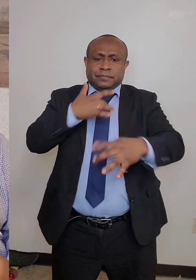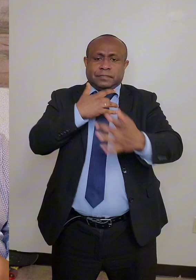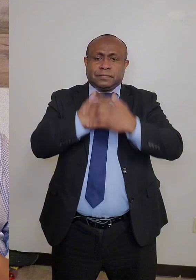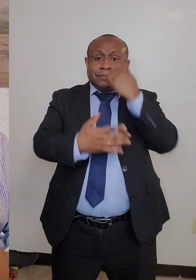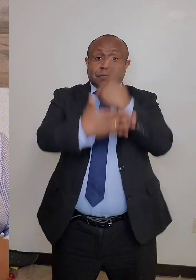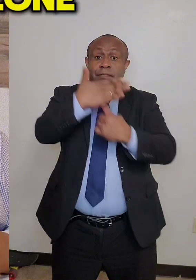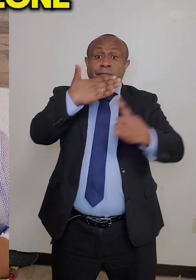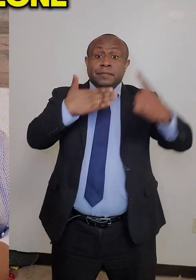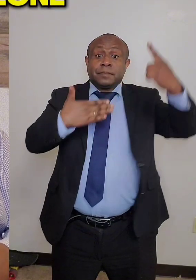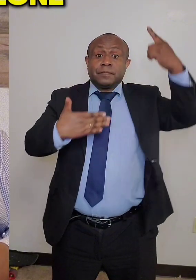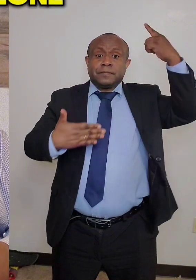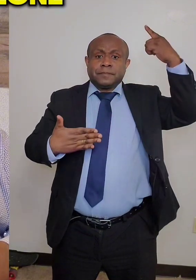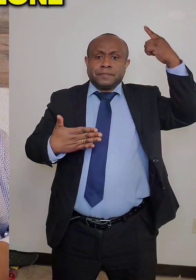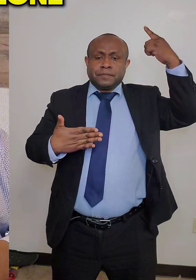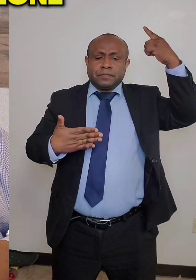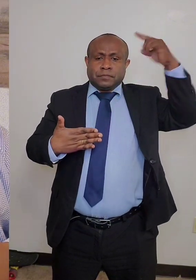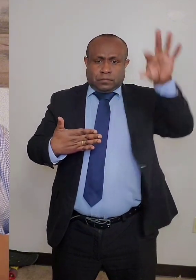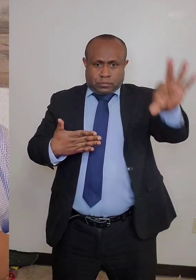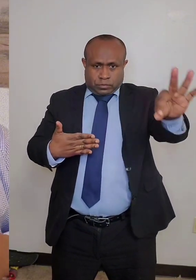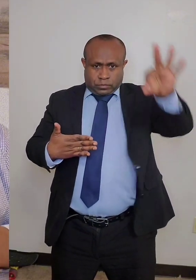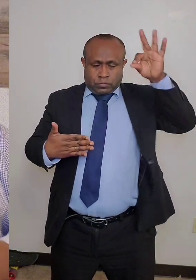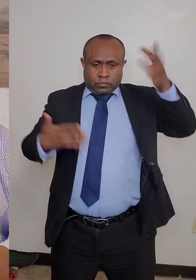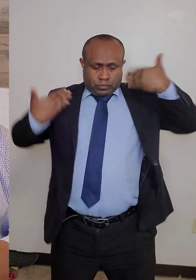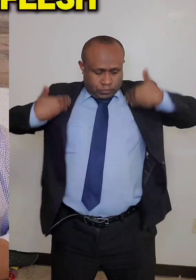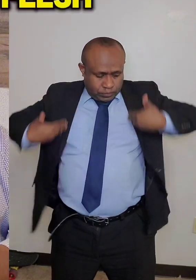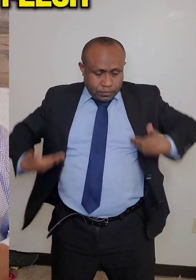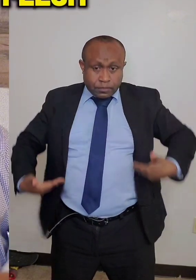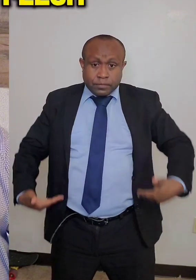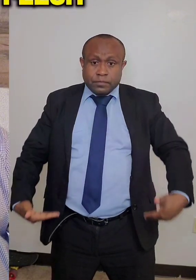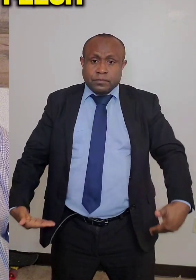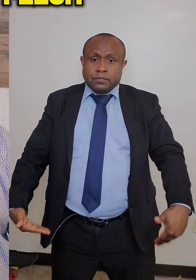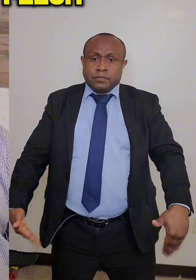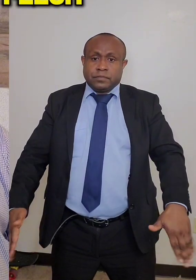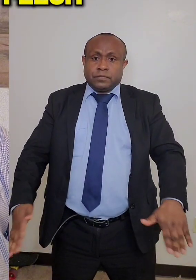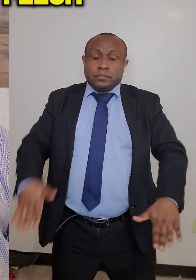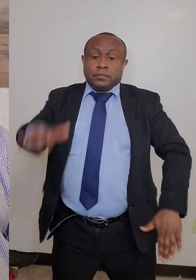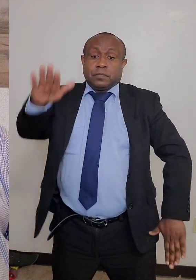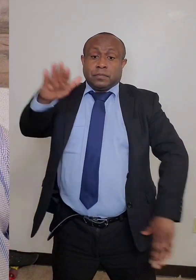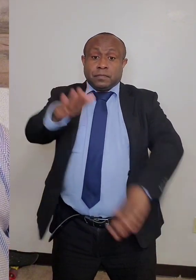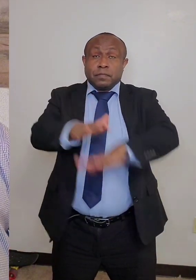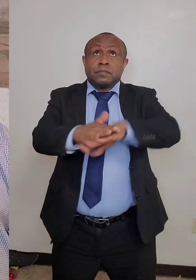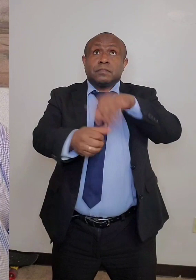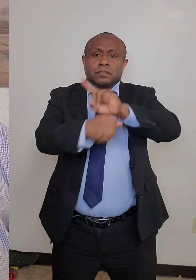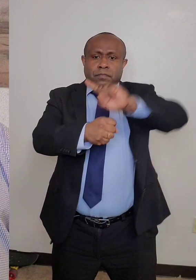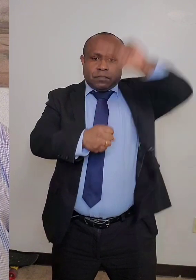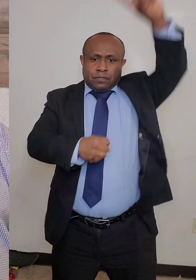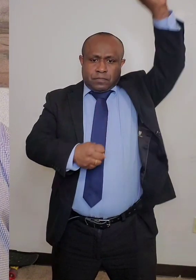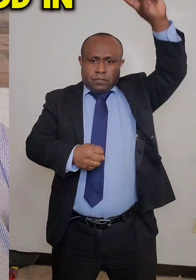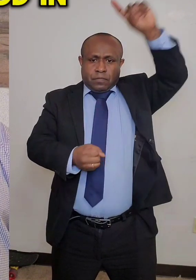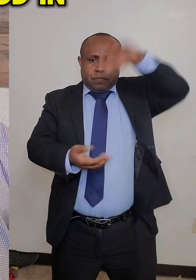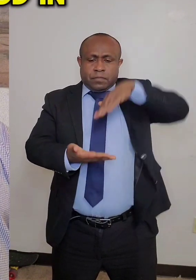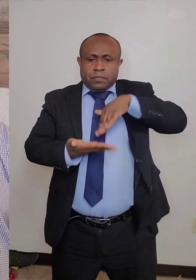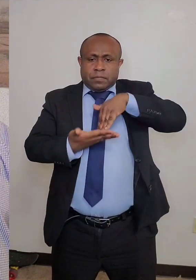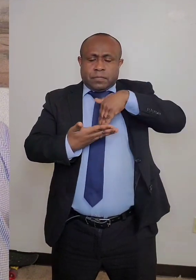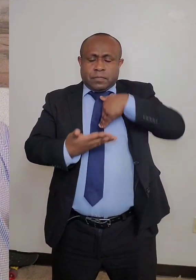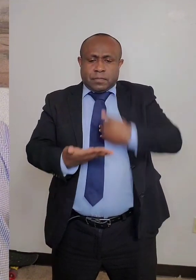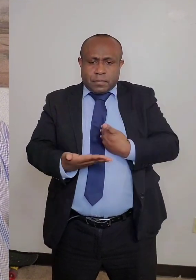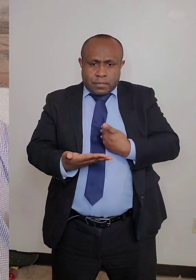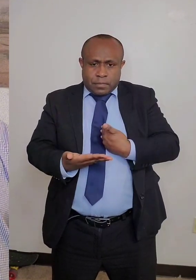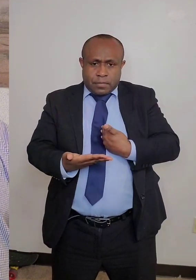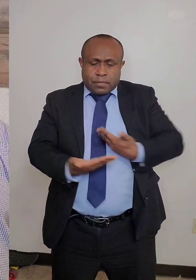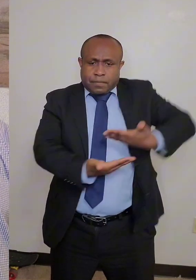In Christ alone, who took on flesh, fullness of God